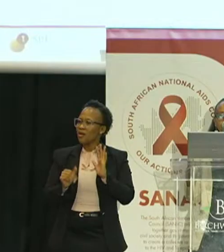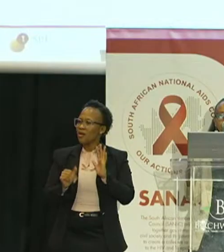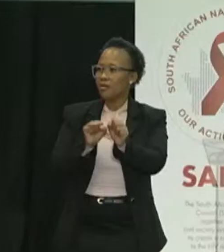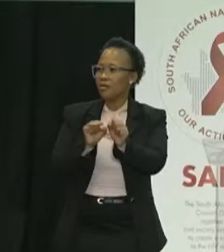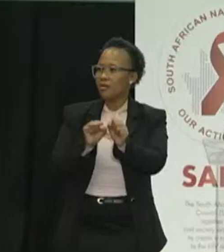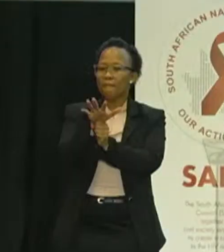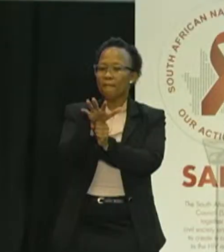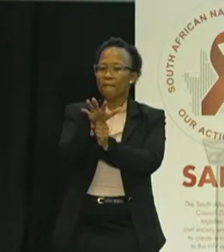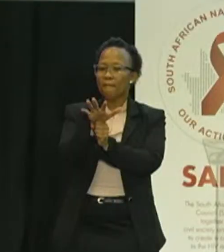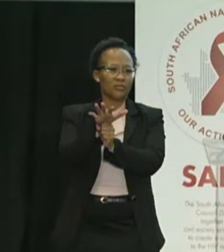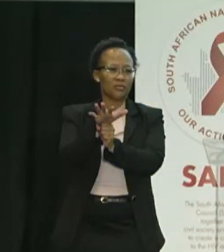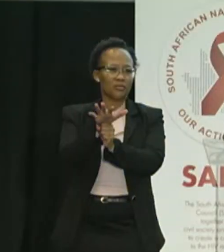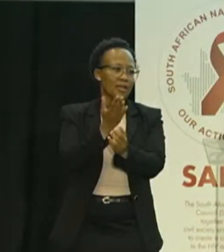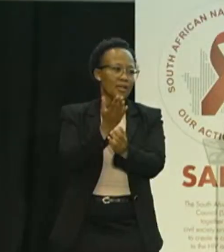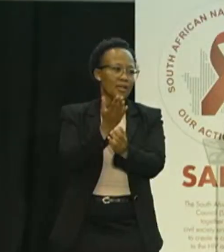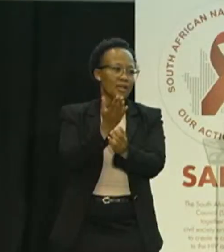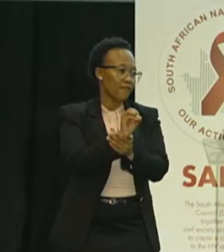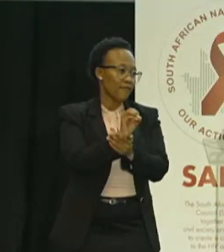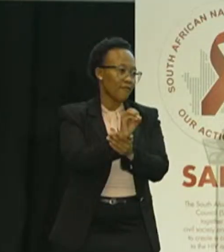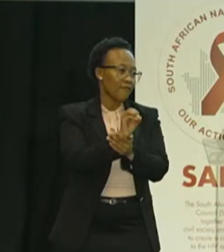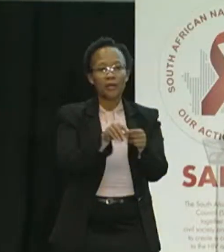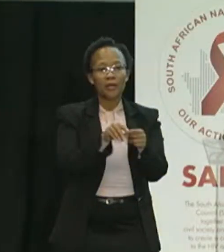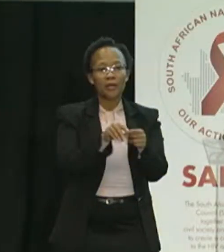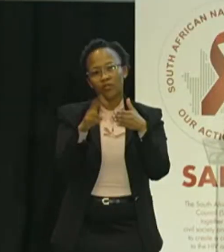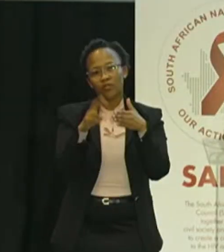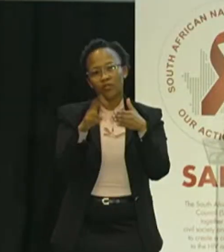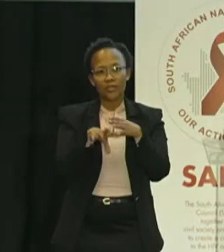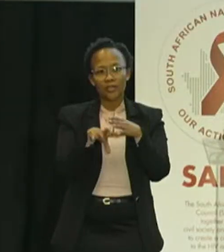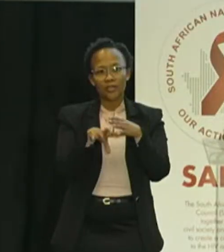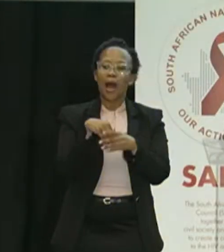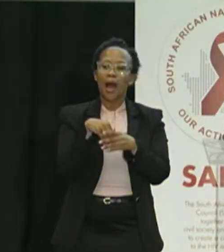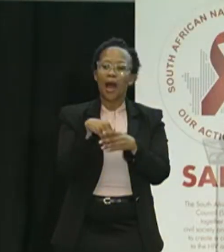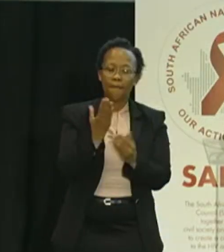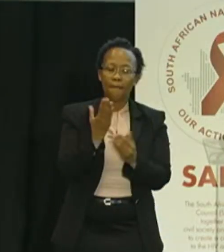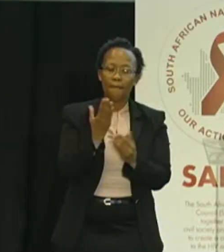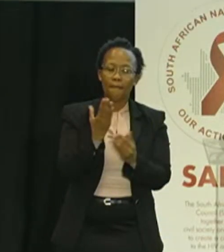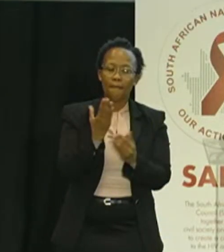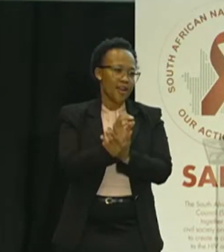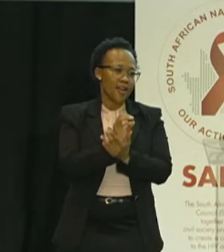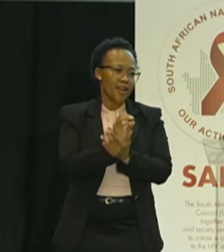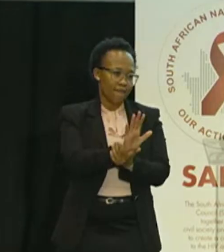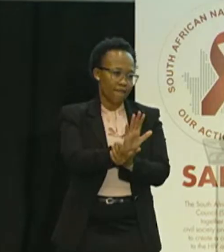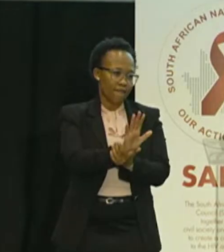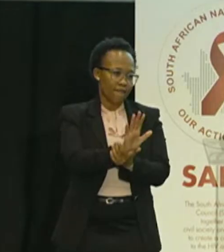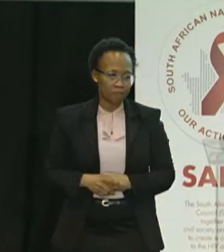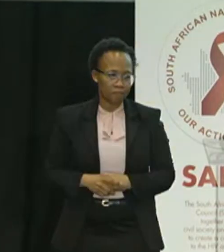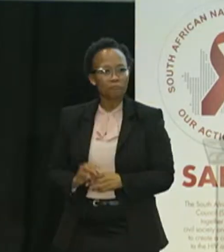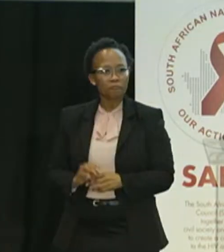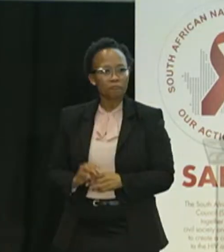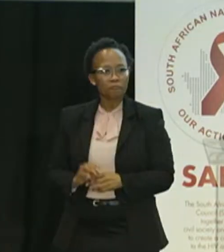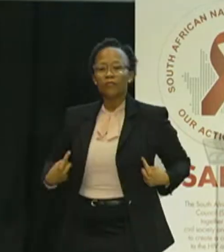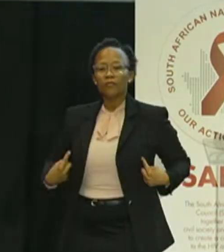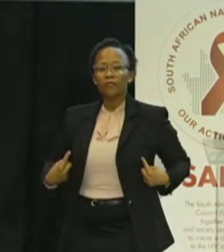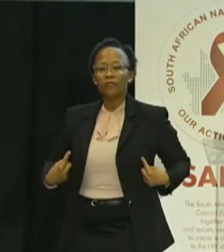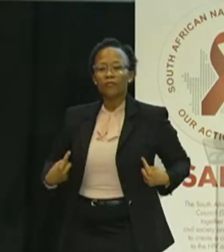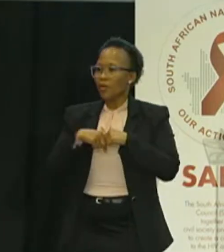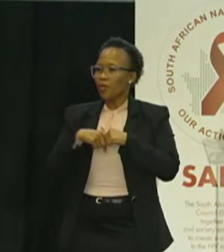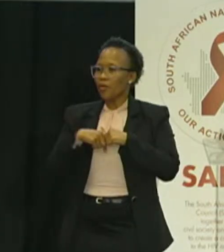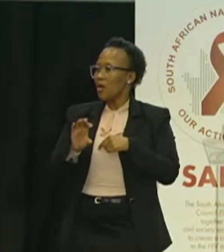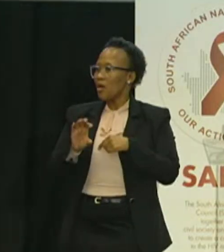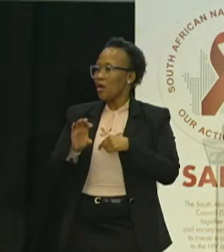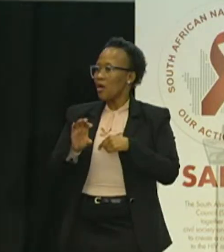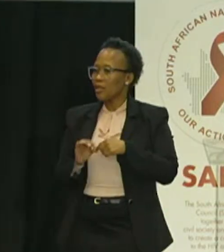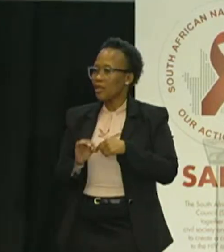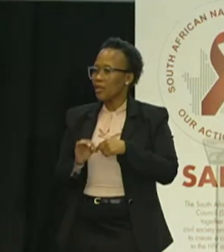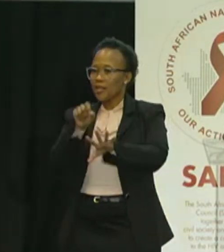outcome. When we develop the NSP, we also go through a process of identifying the gaps.